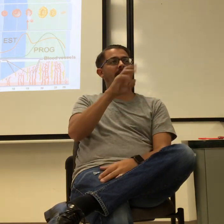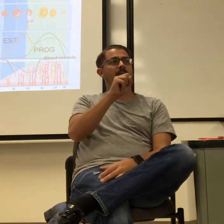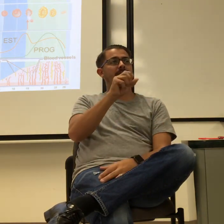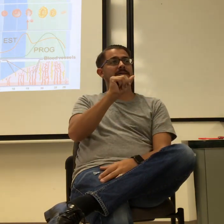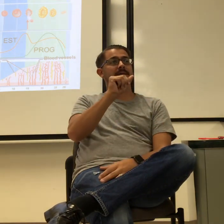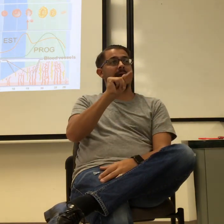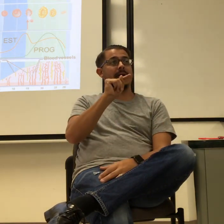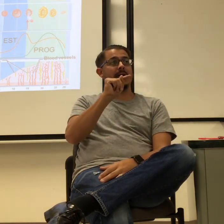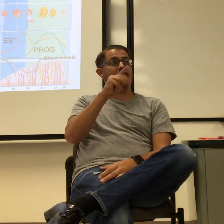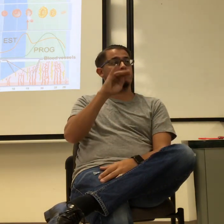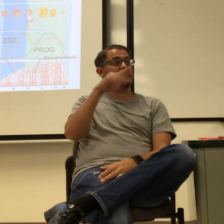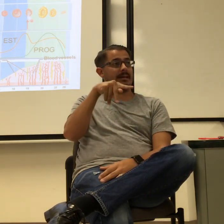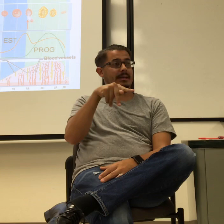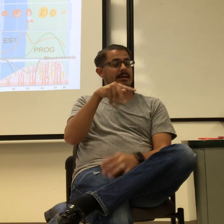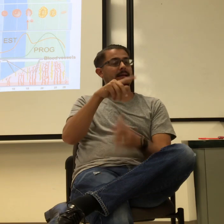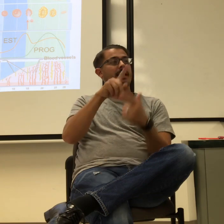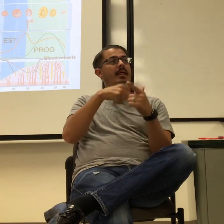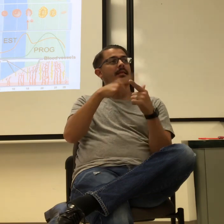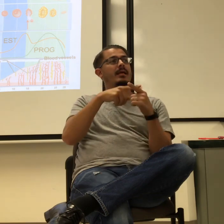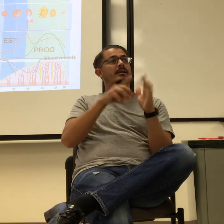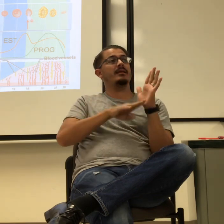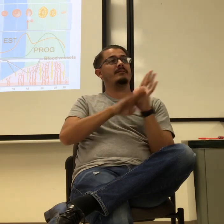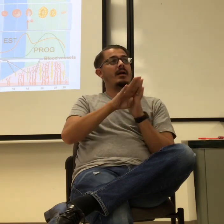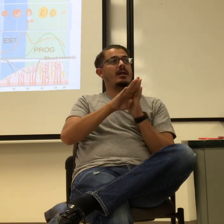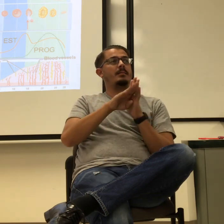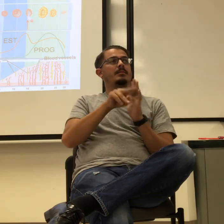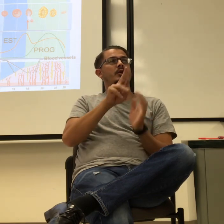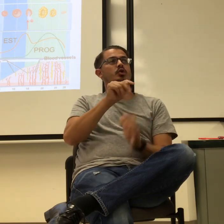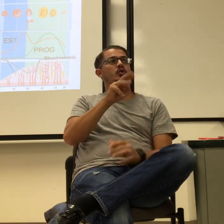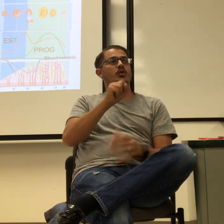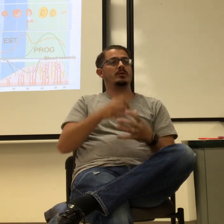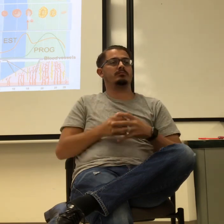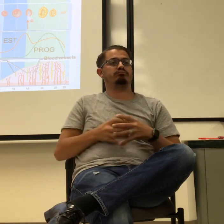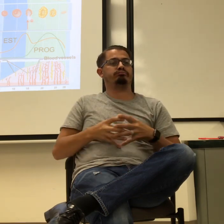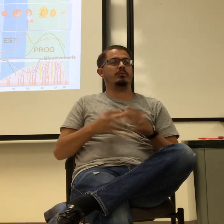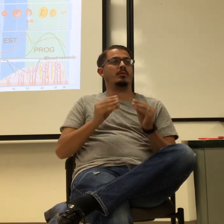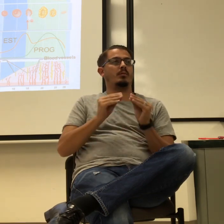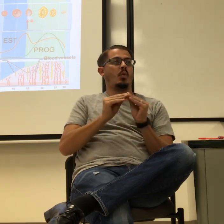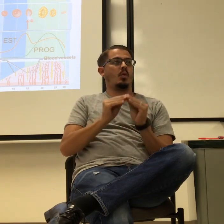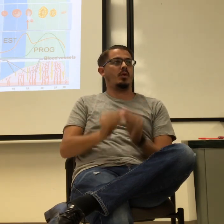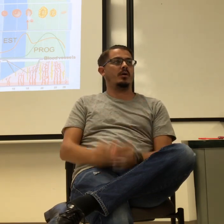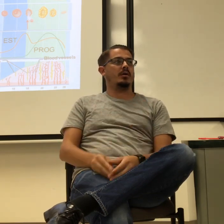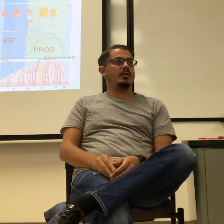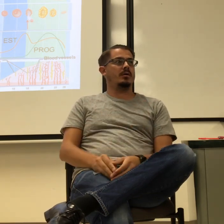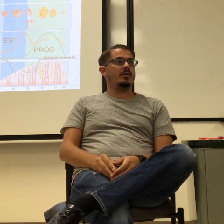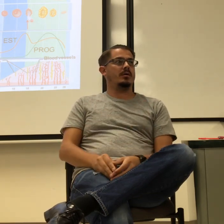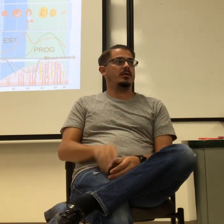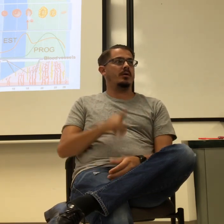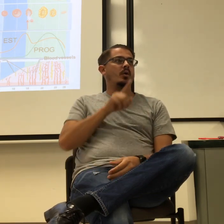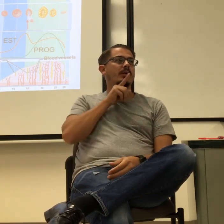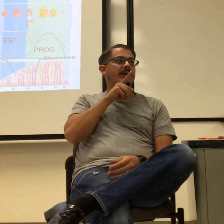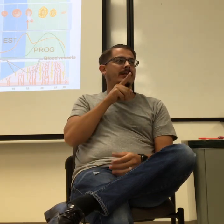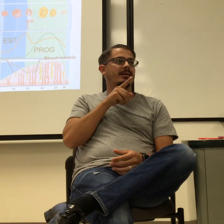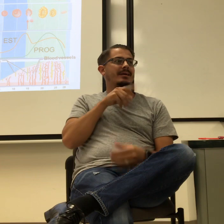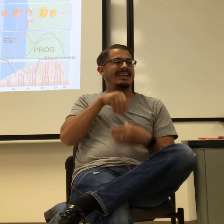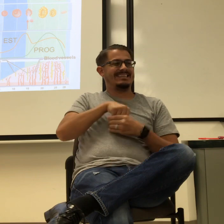help further develop the uterus. In particular, endometrium.